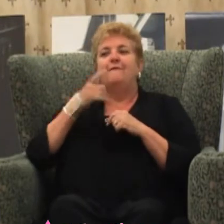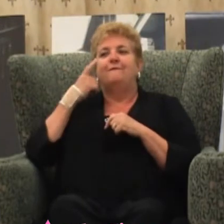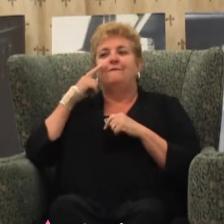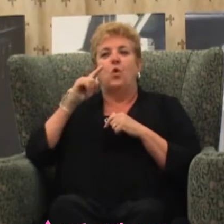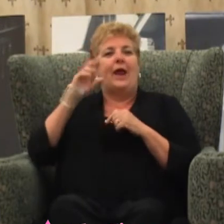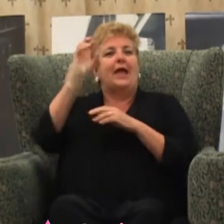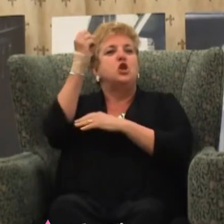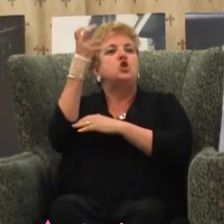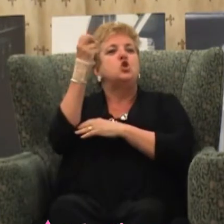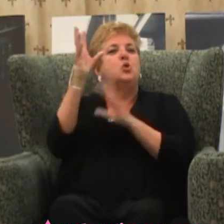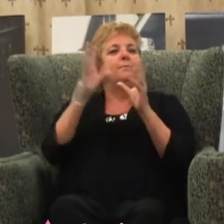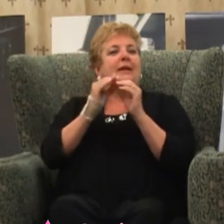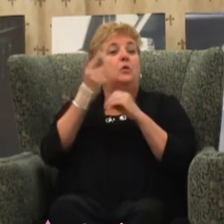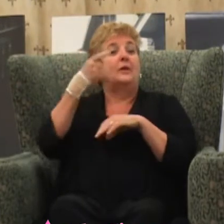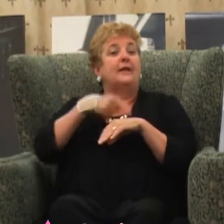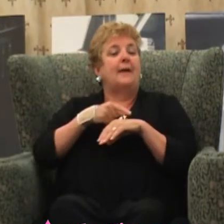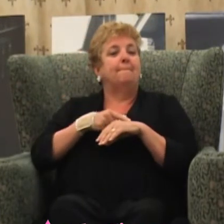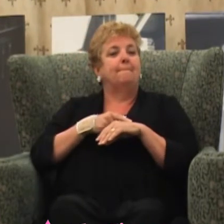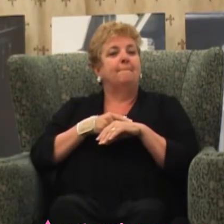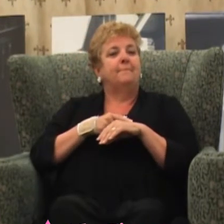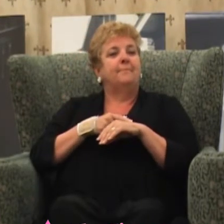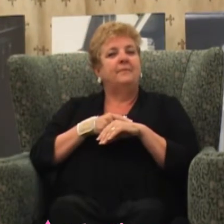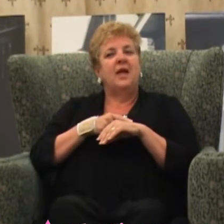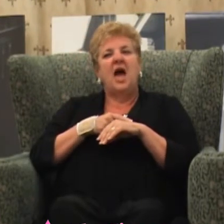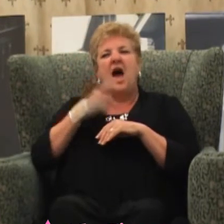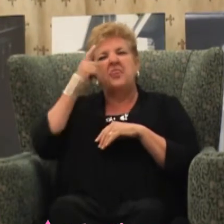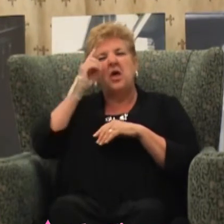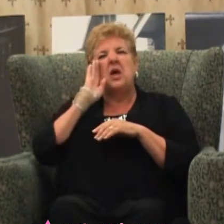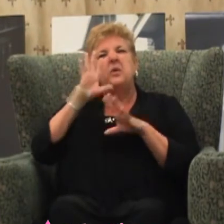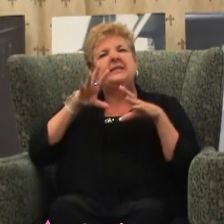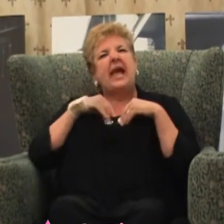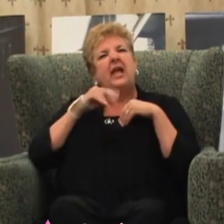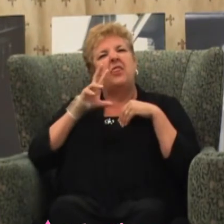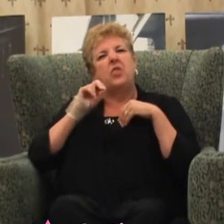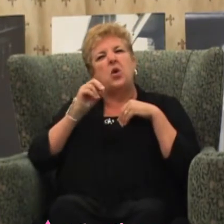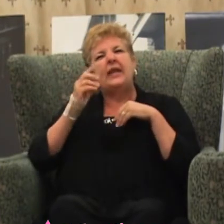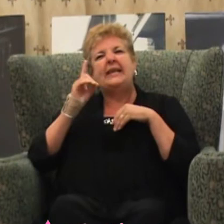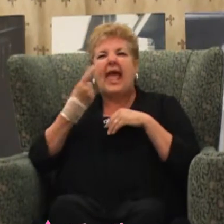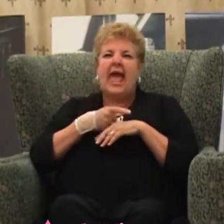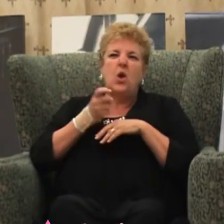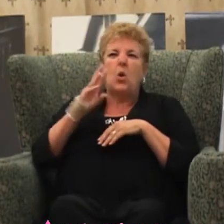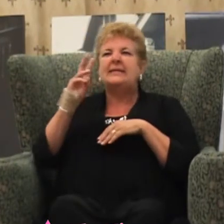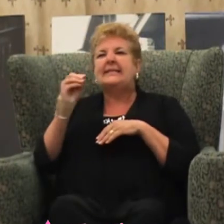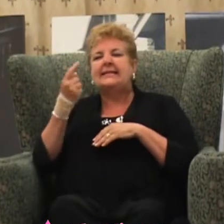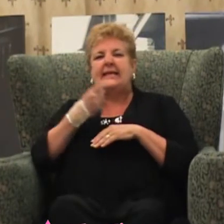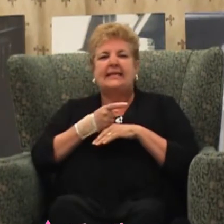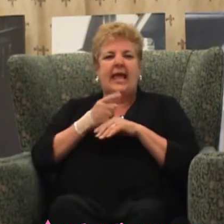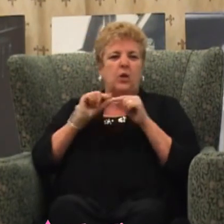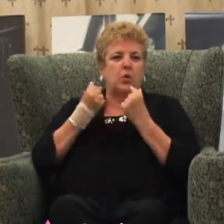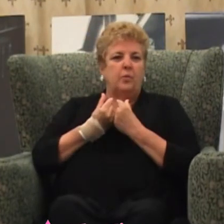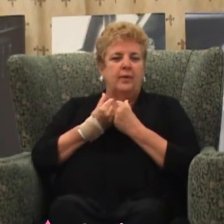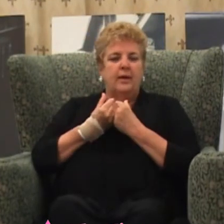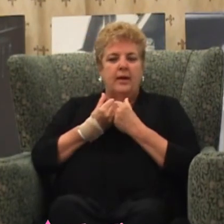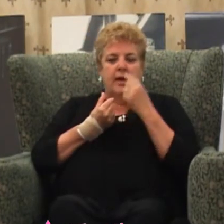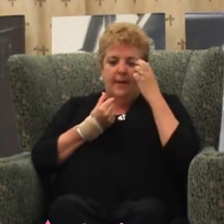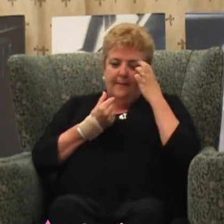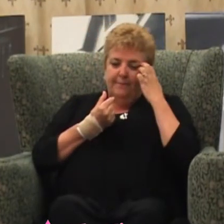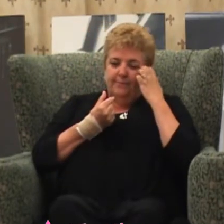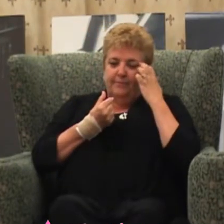meeting one time, and I was going to take like a 30 or a 60, but I heard this girl say to her friend, my sponsor says I can't have sex till I'm sober